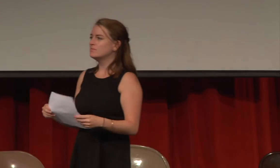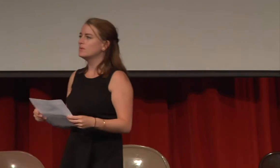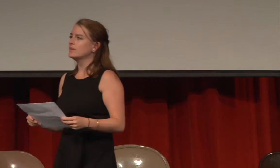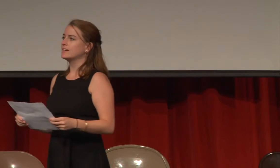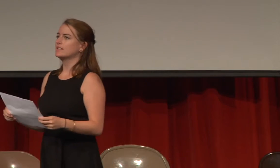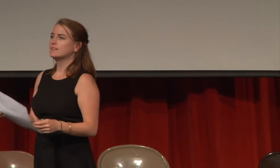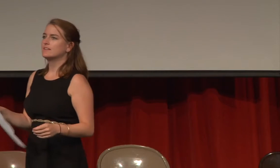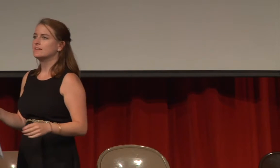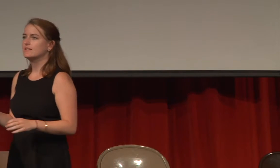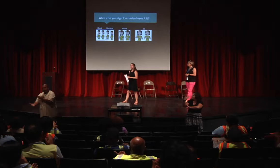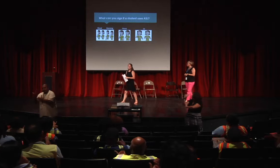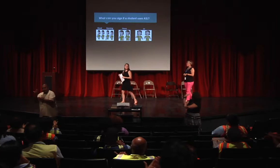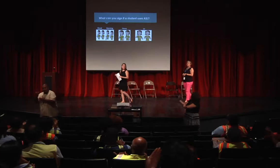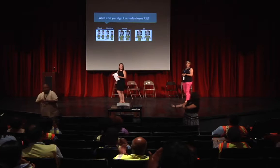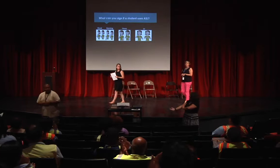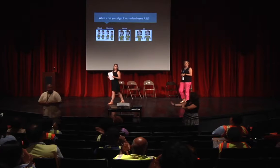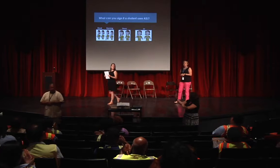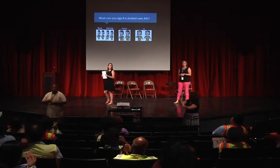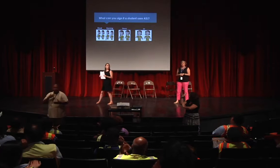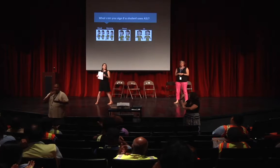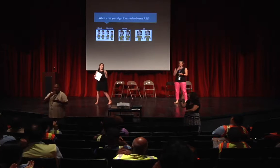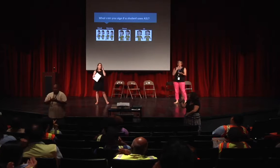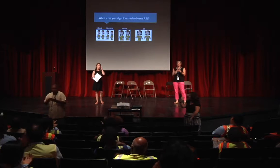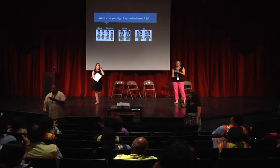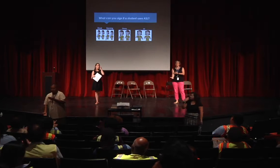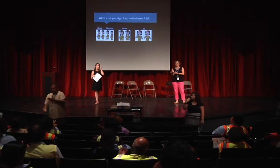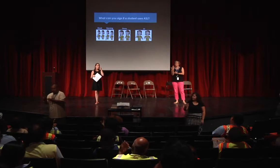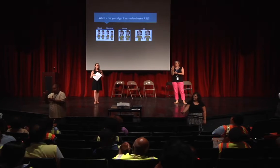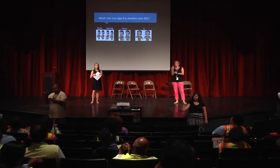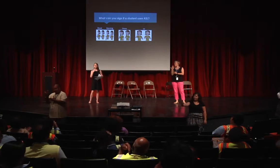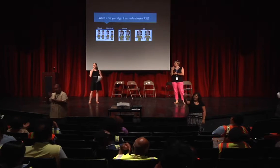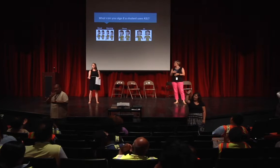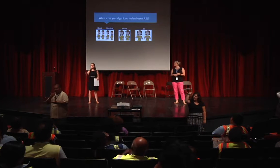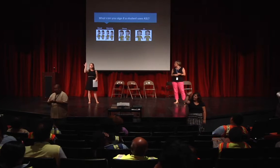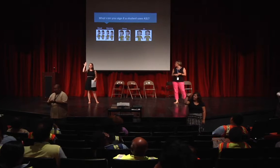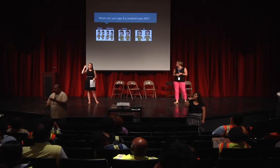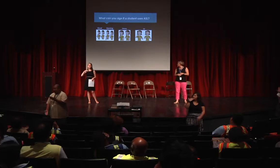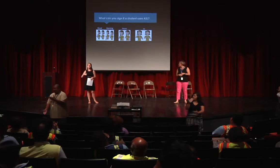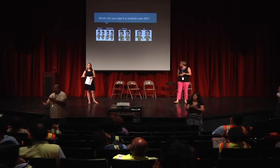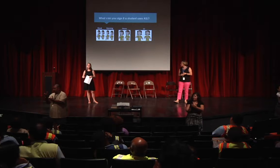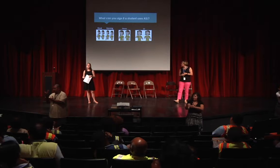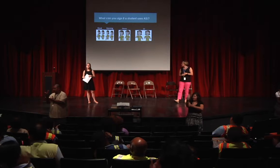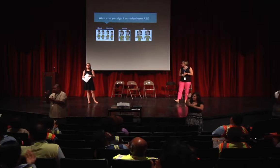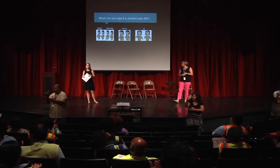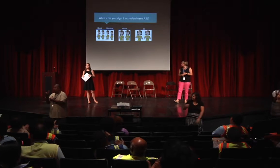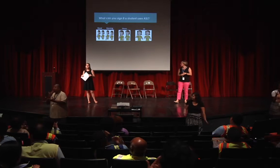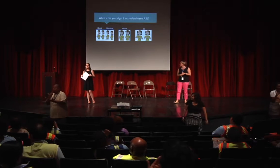Good morning. You're always moving. Yep. So good morning. I